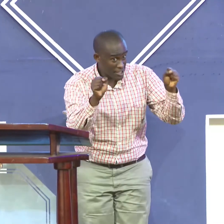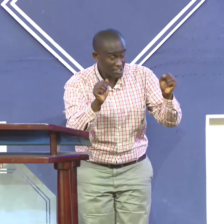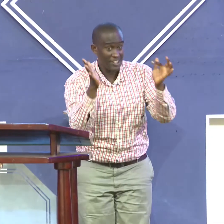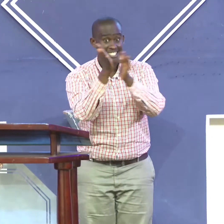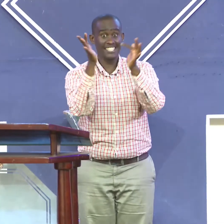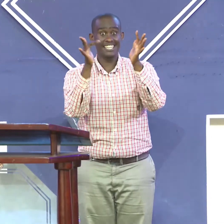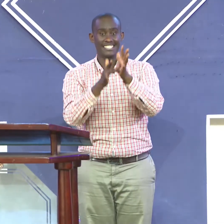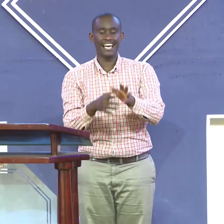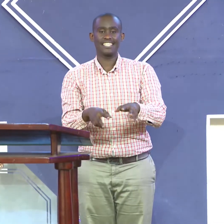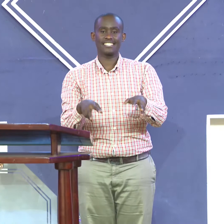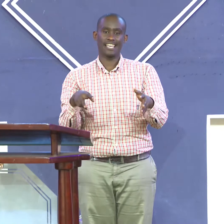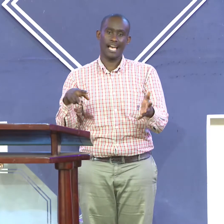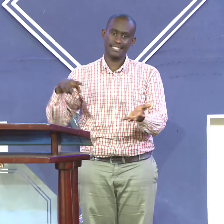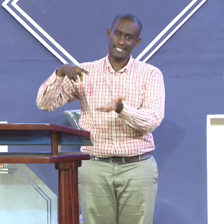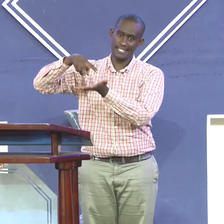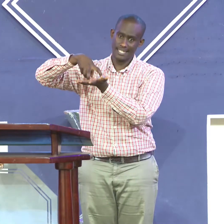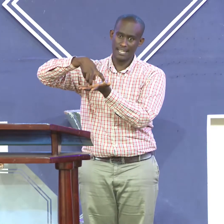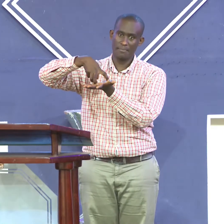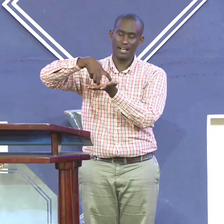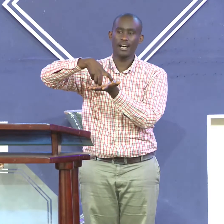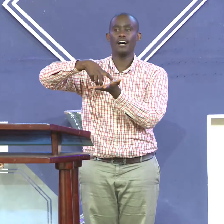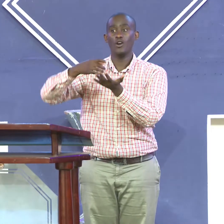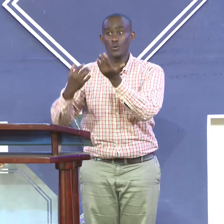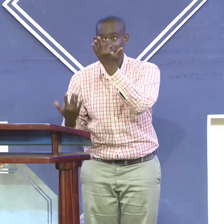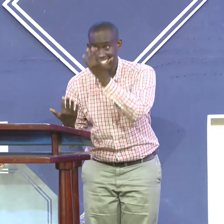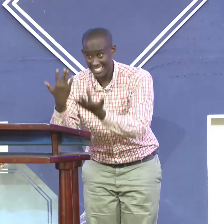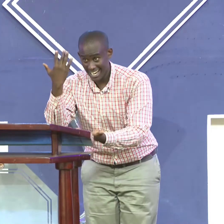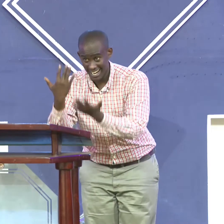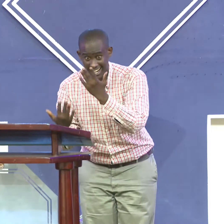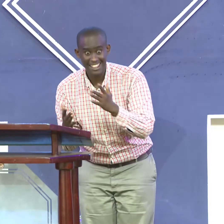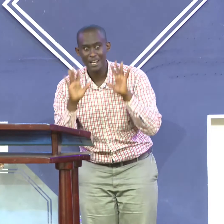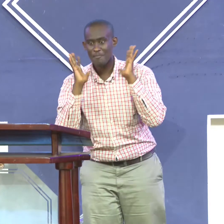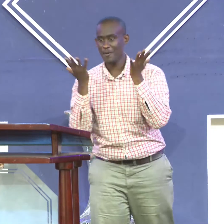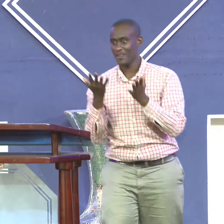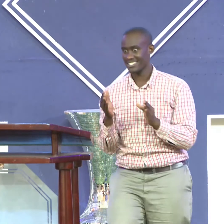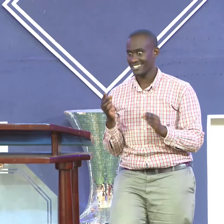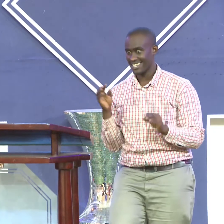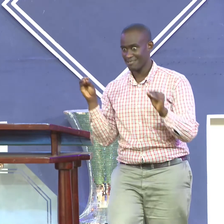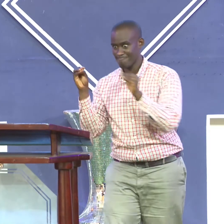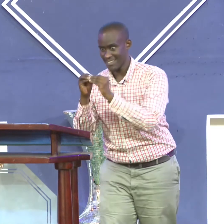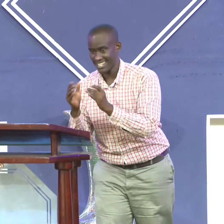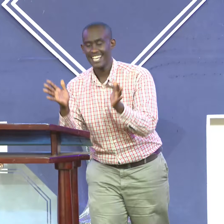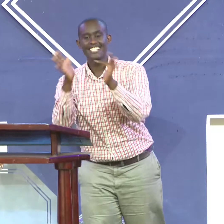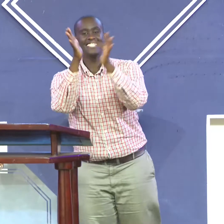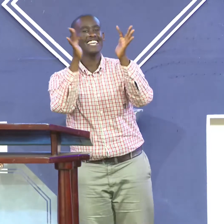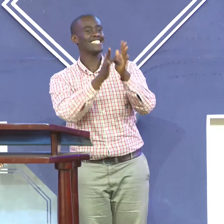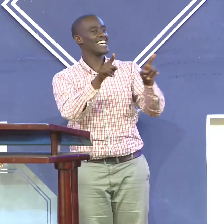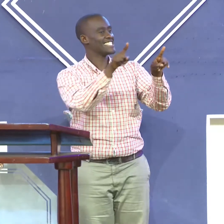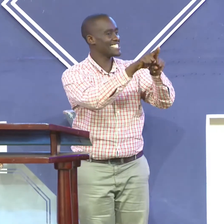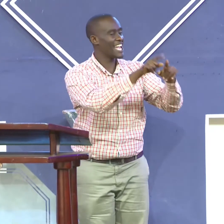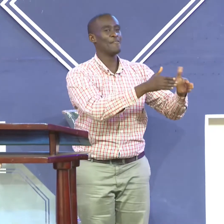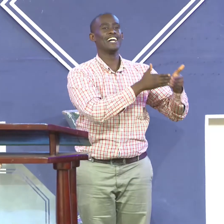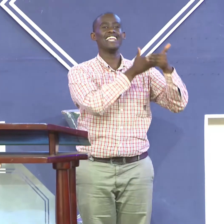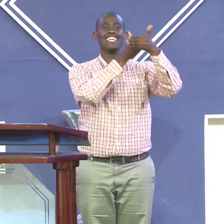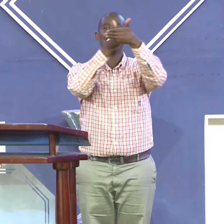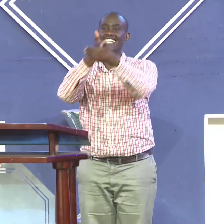the one who was in the burning bush, and Moses met him. He is the one